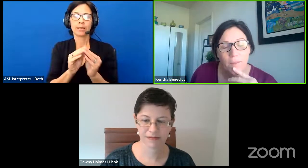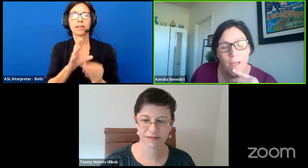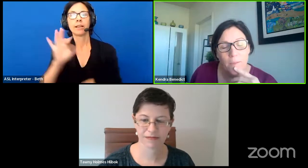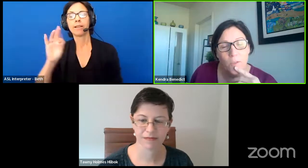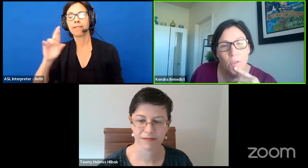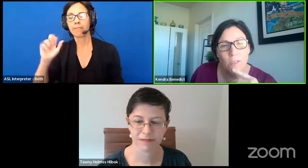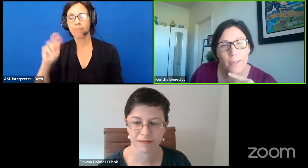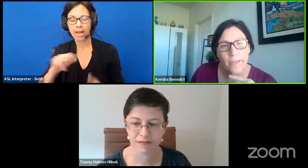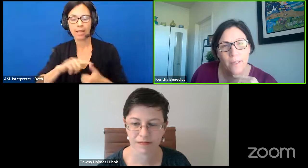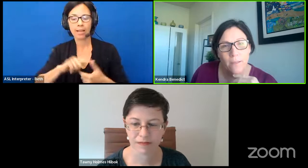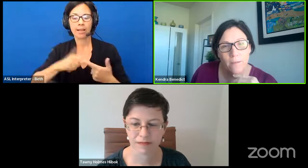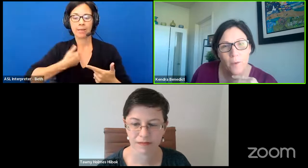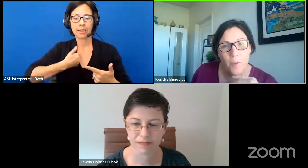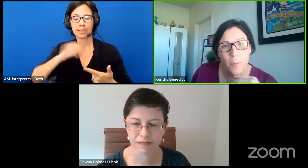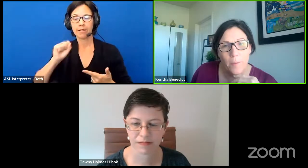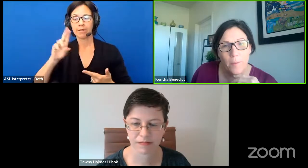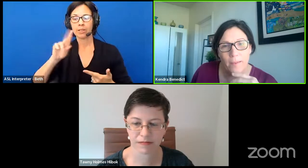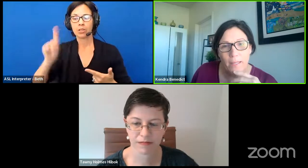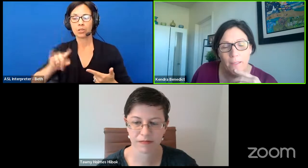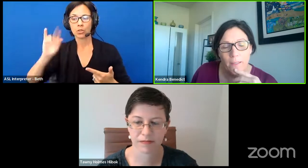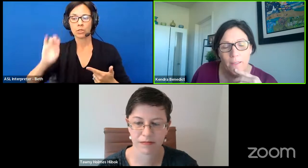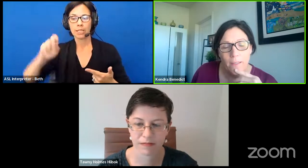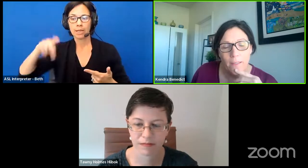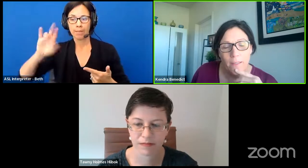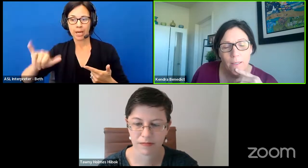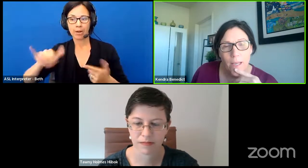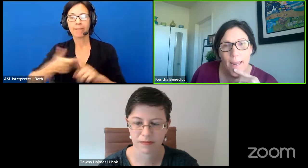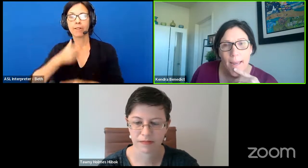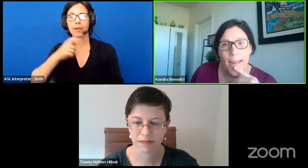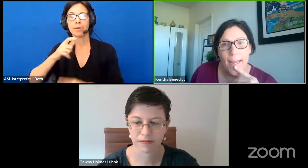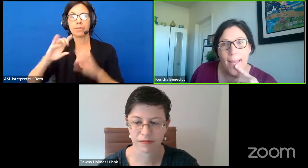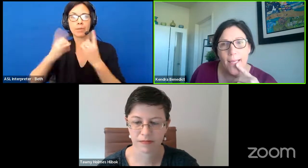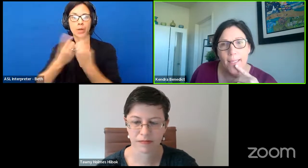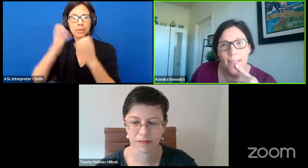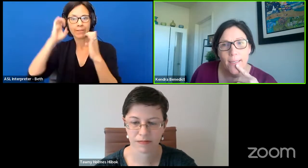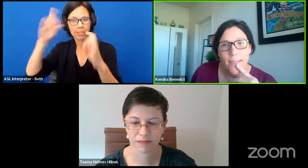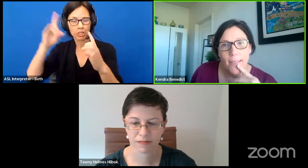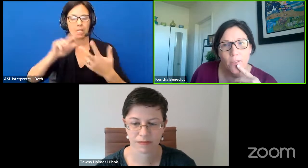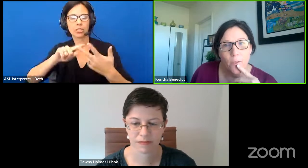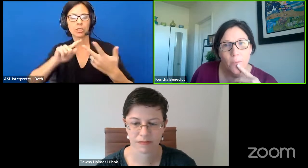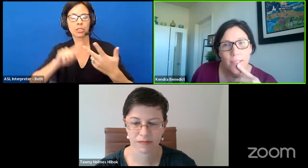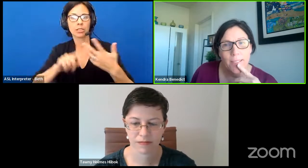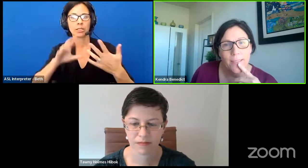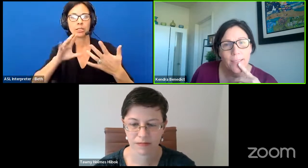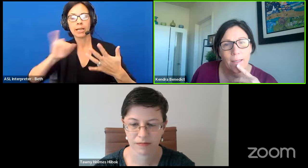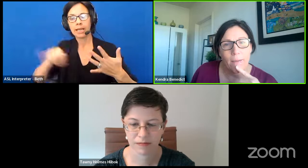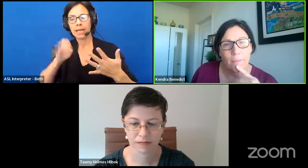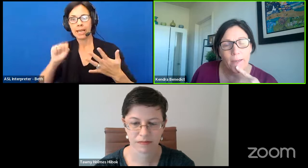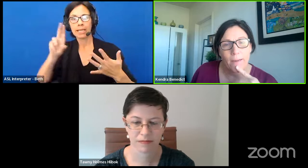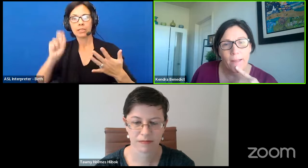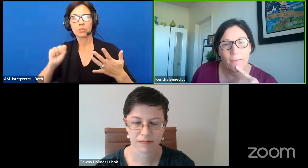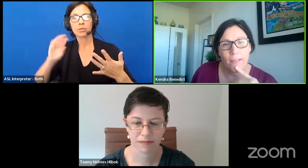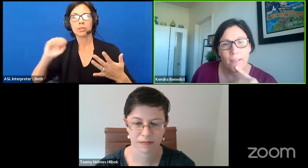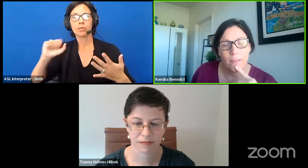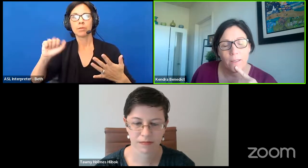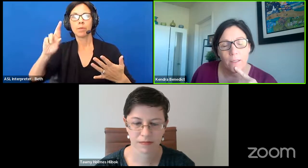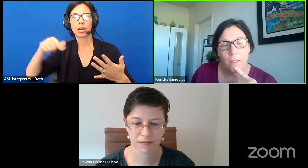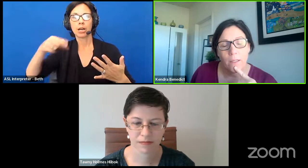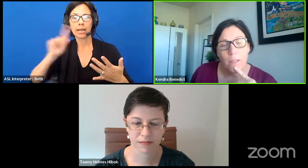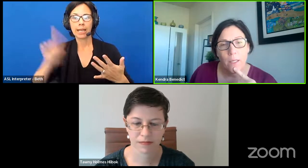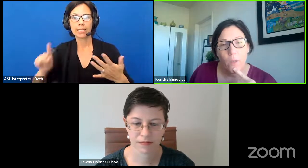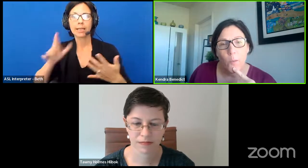myself, Susie Perry from the Department of Ed, and Jesus Marquise, a parent